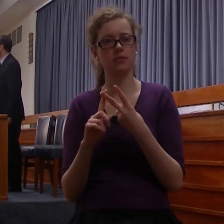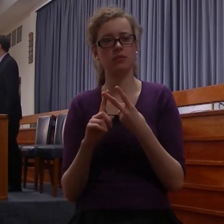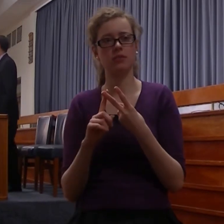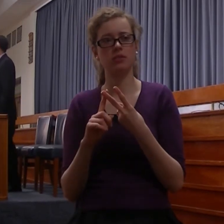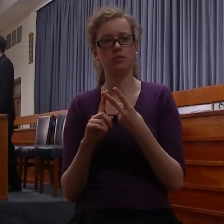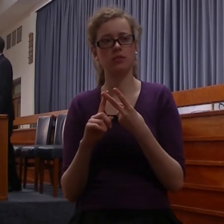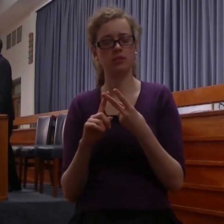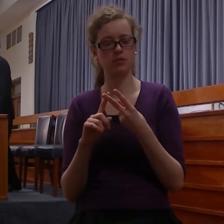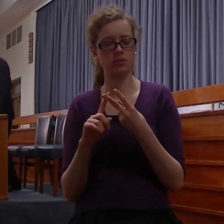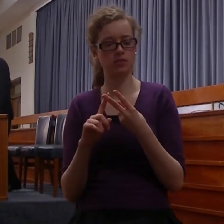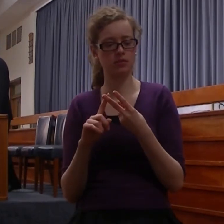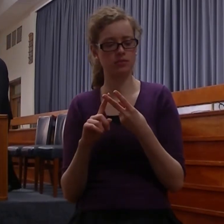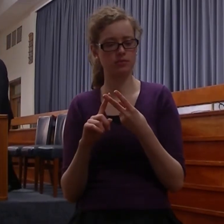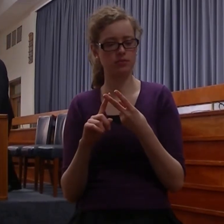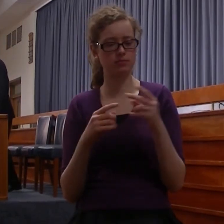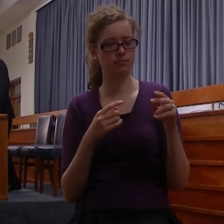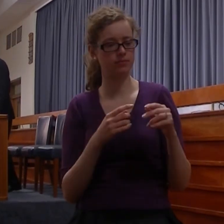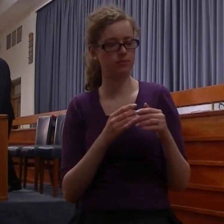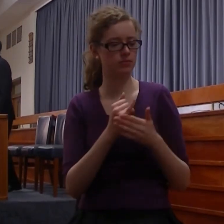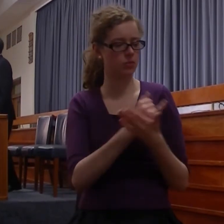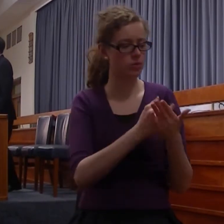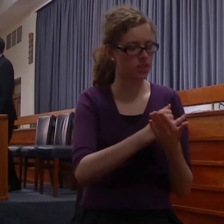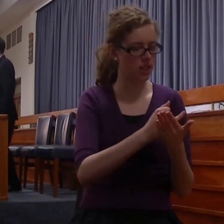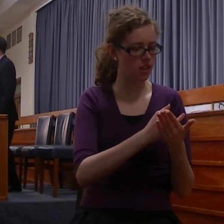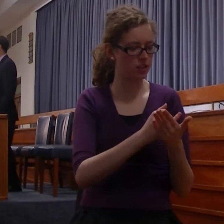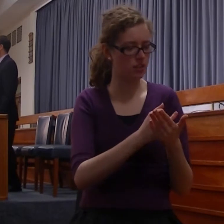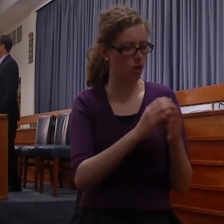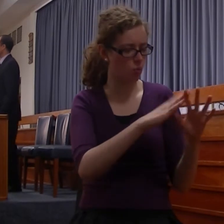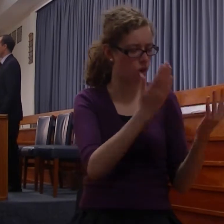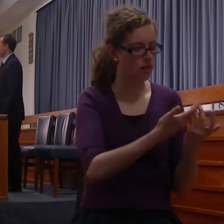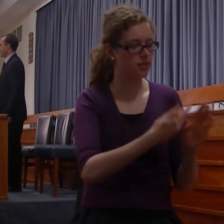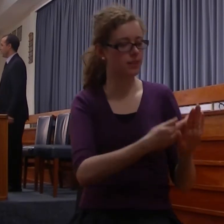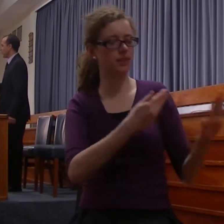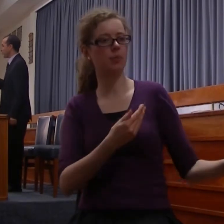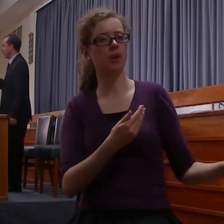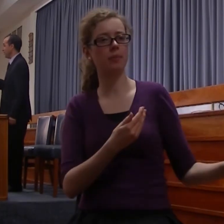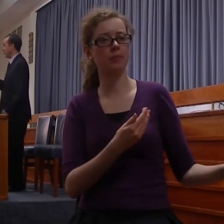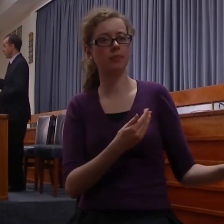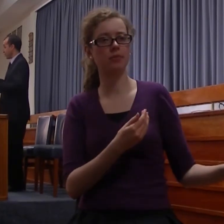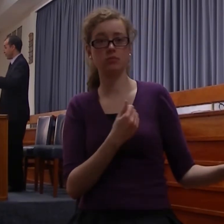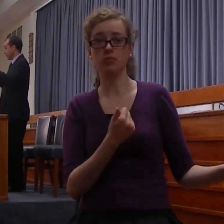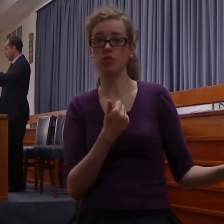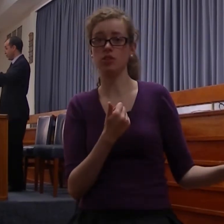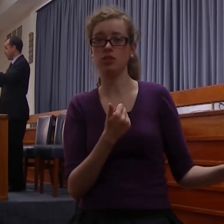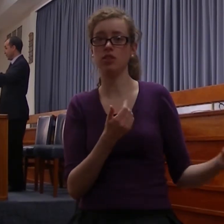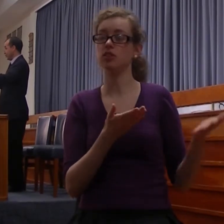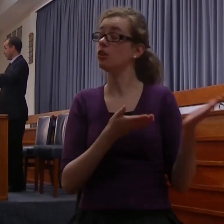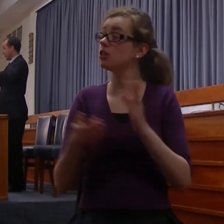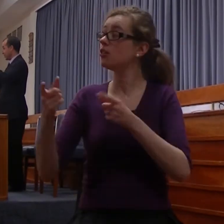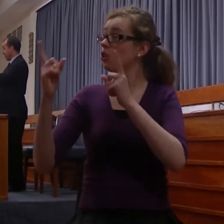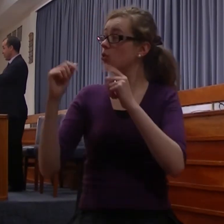to serve the Lord. The second thing which is mentioned in the text also, they separated themselves from